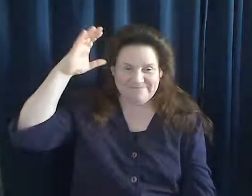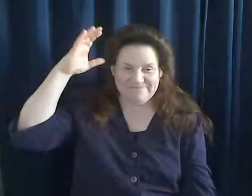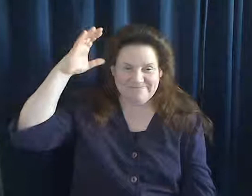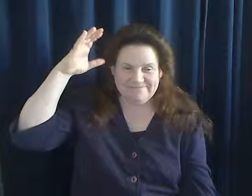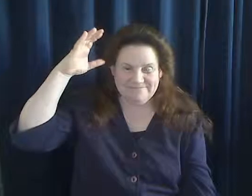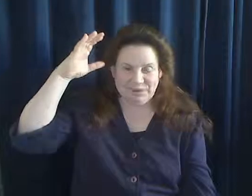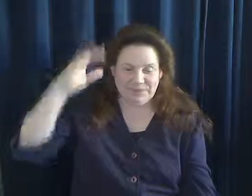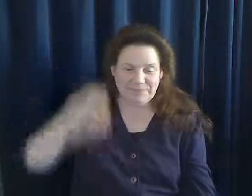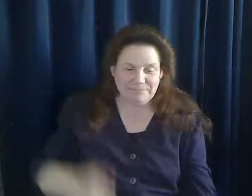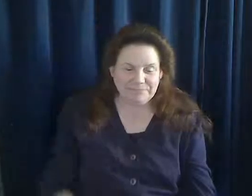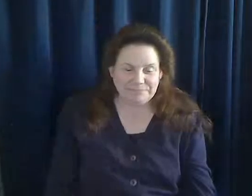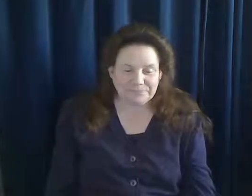Good.